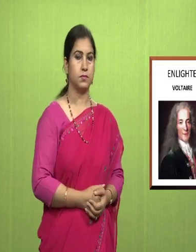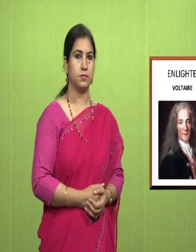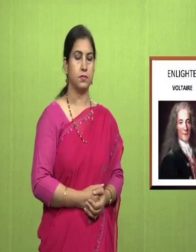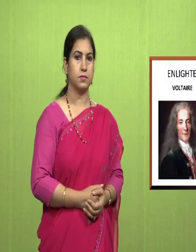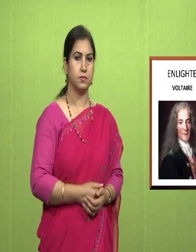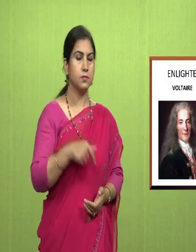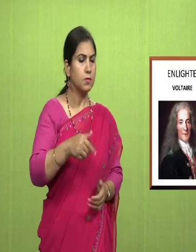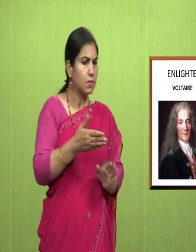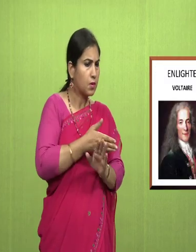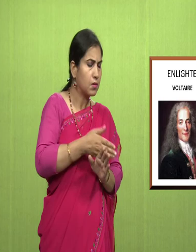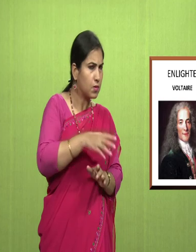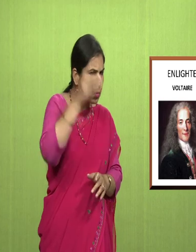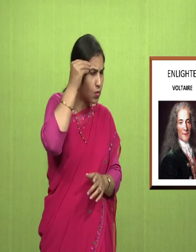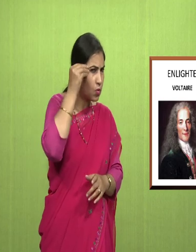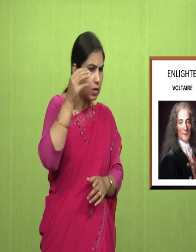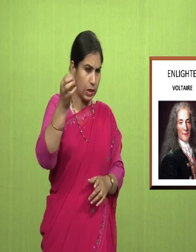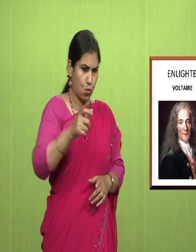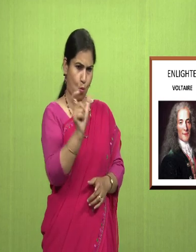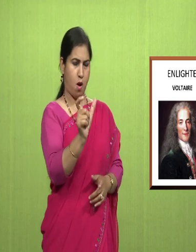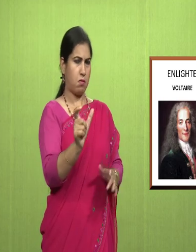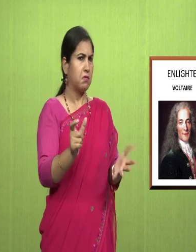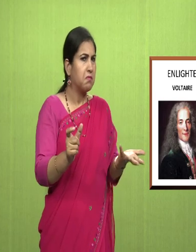You just came to know about a new term,